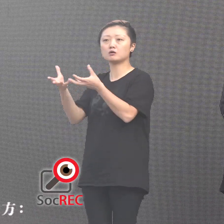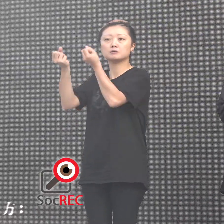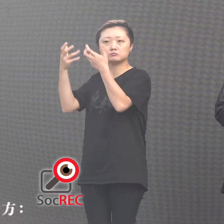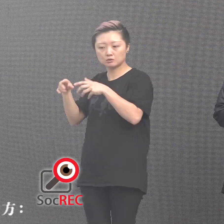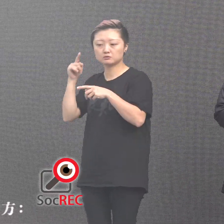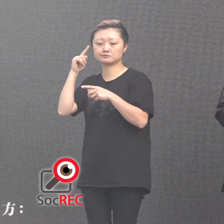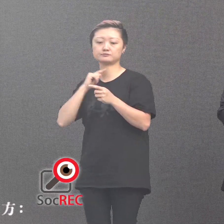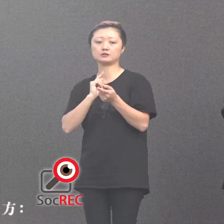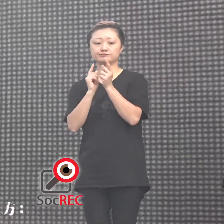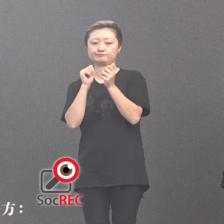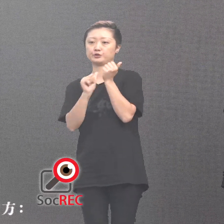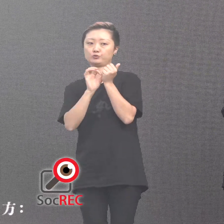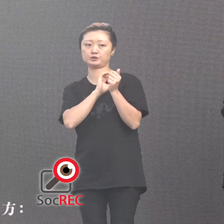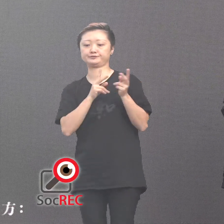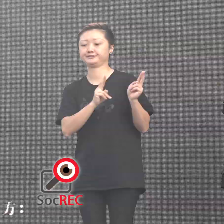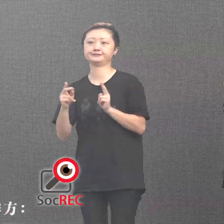enjoy.